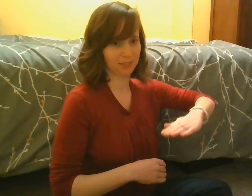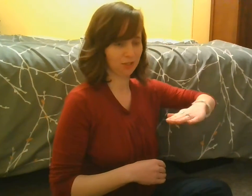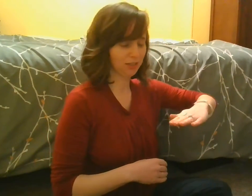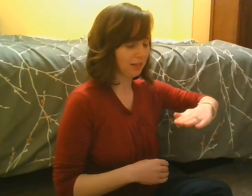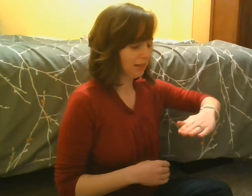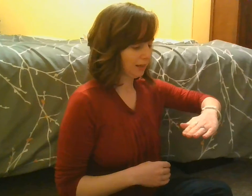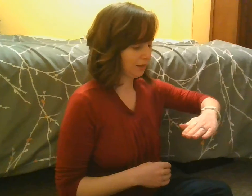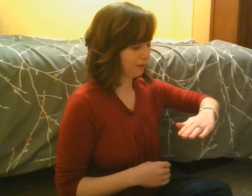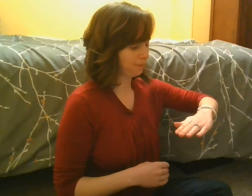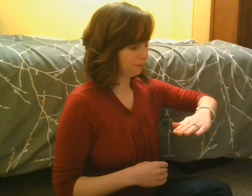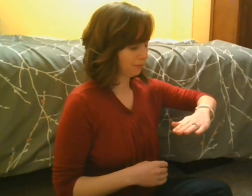position.